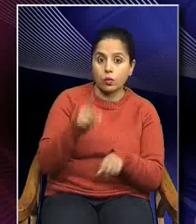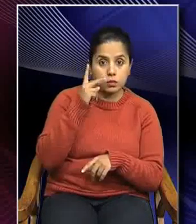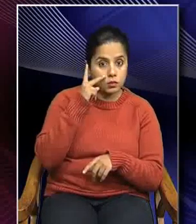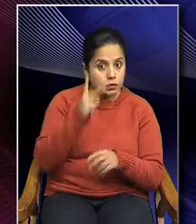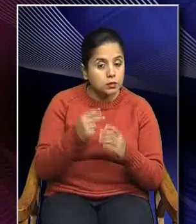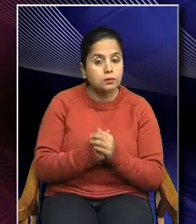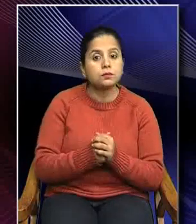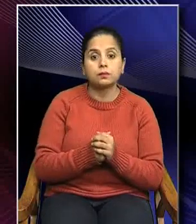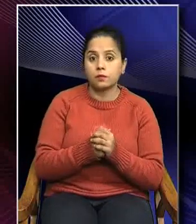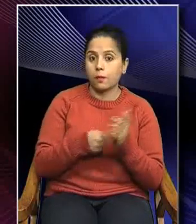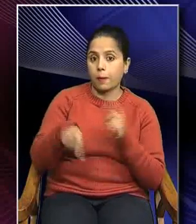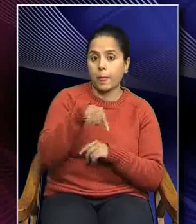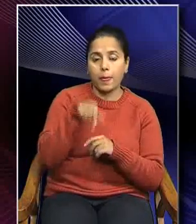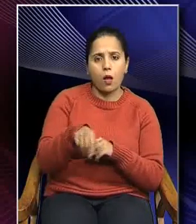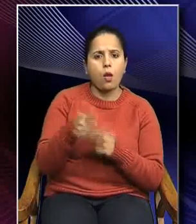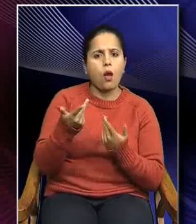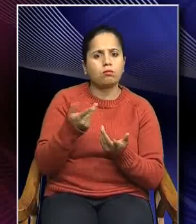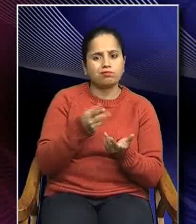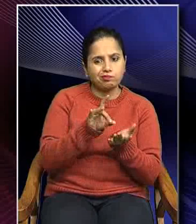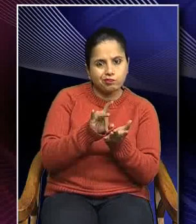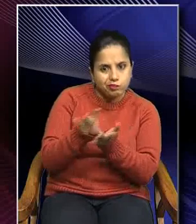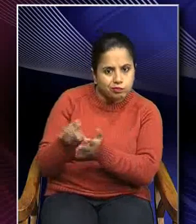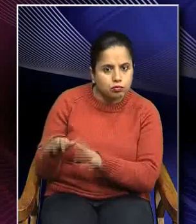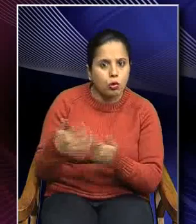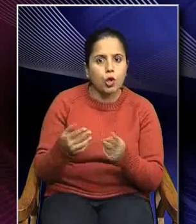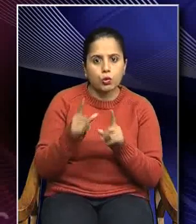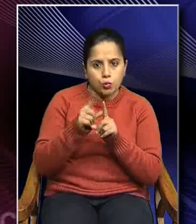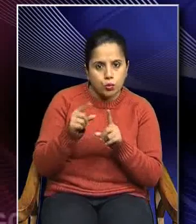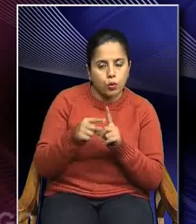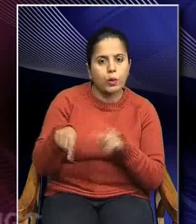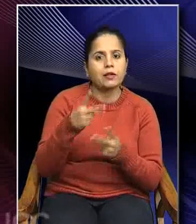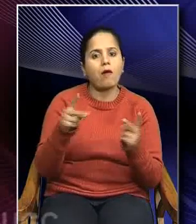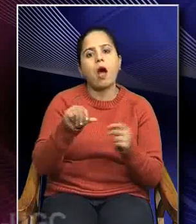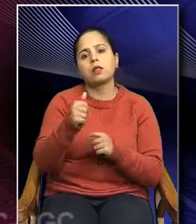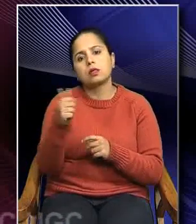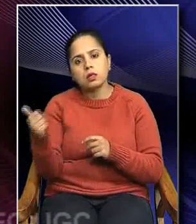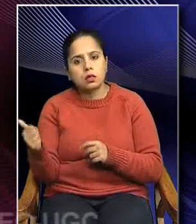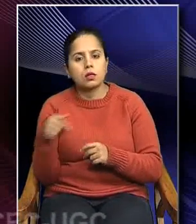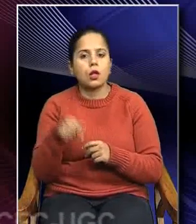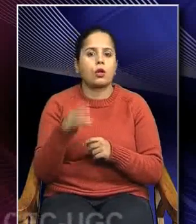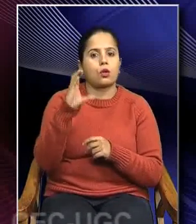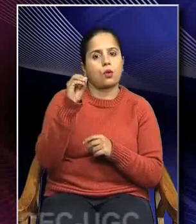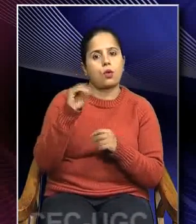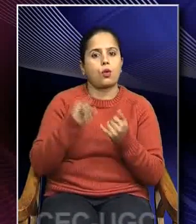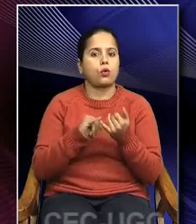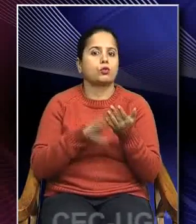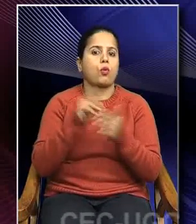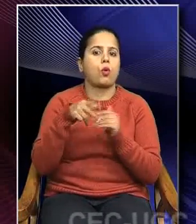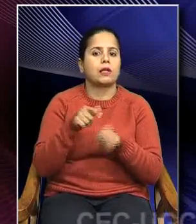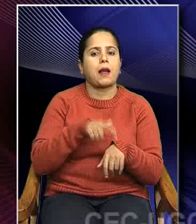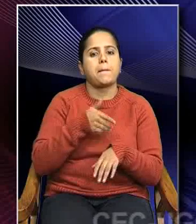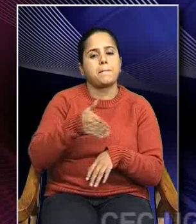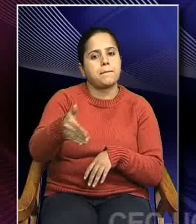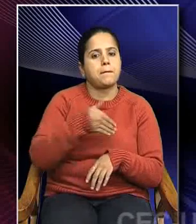putting aside or rejecting or doing away with several other cosmogonies over a period of